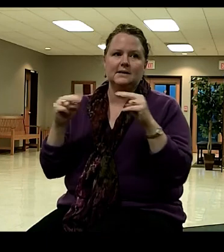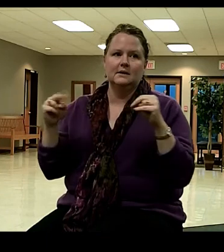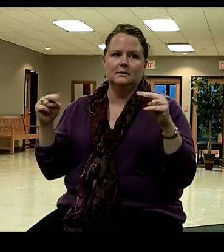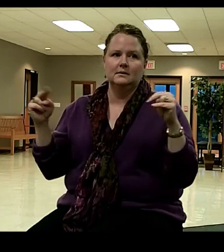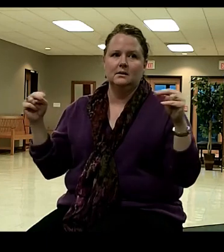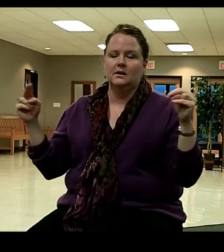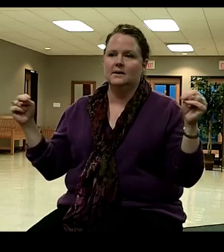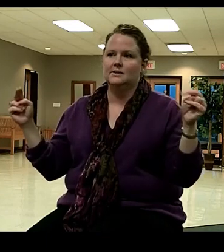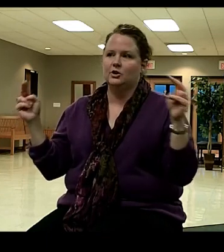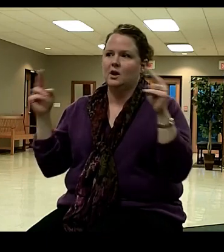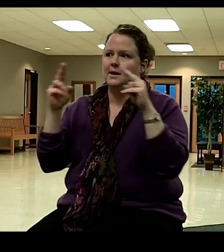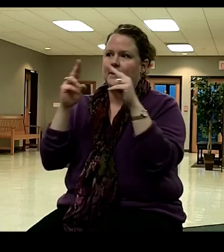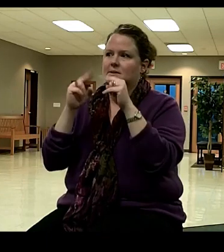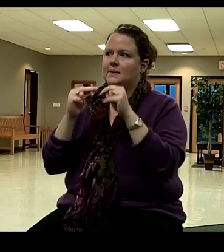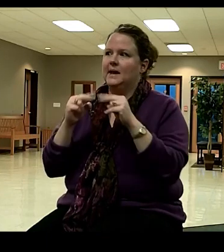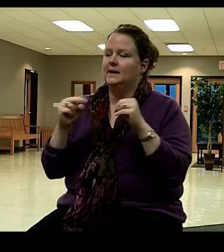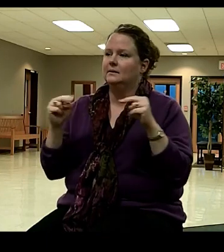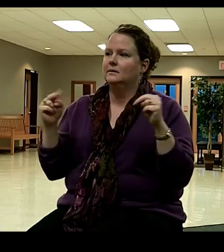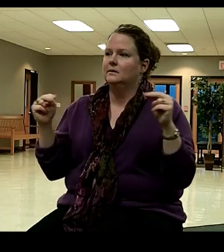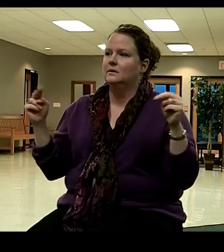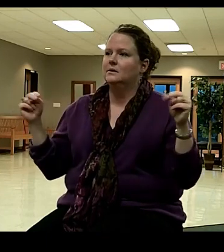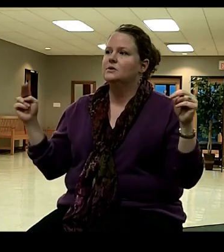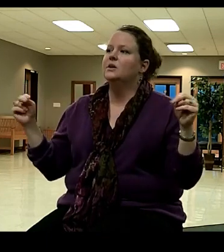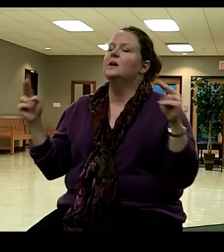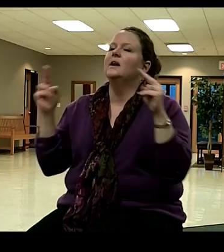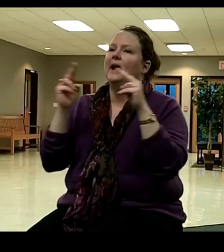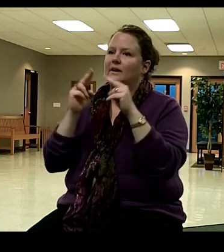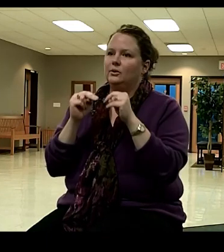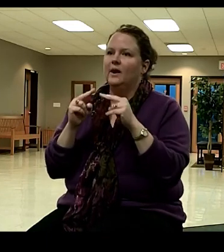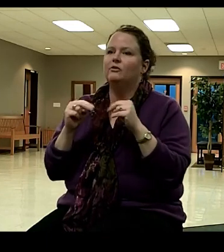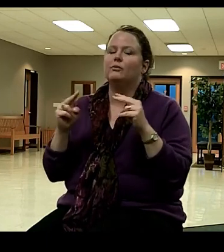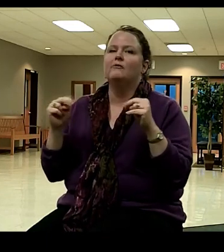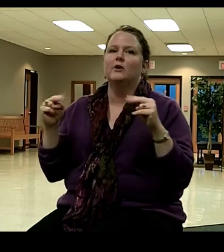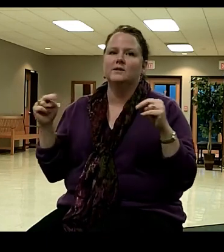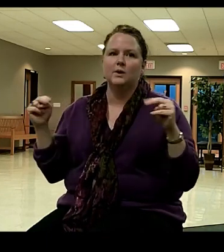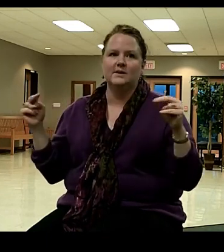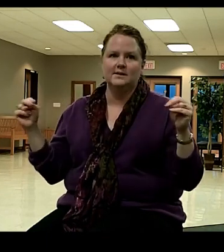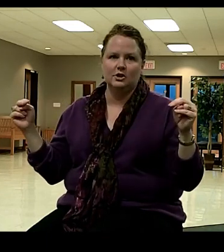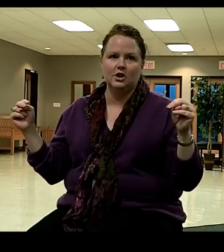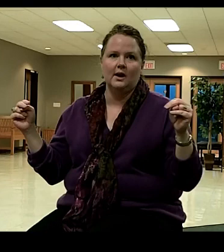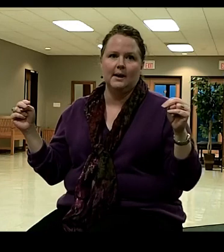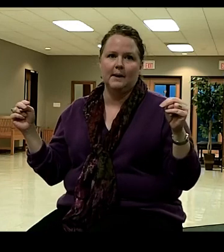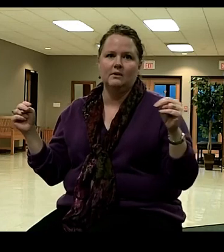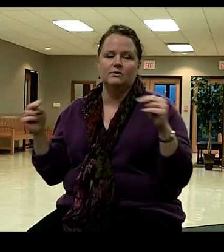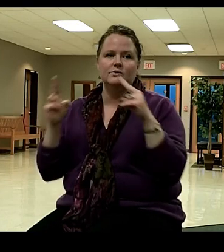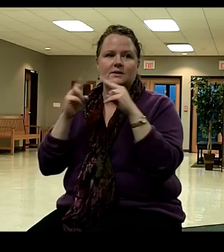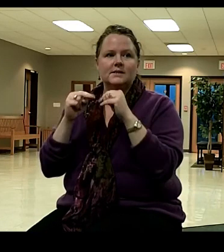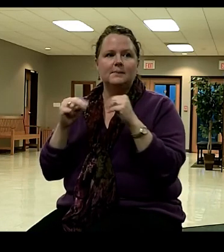pasta, unless you're talking about spaghetti. So again, you have to reference what it is that you're talking about. So this is